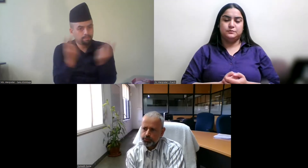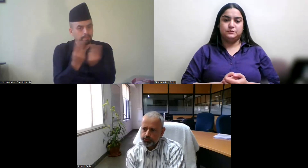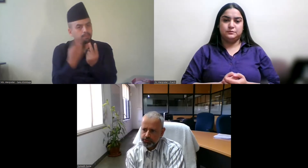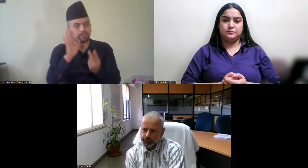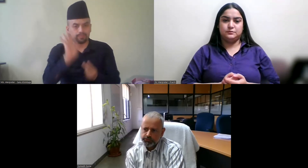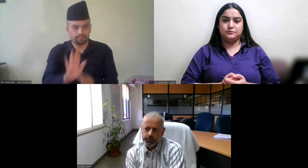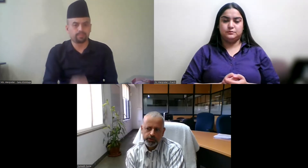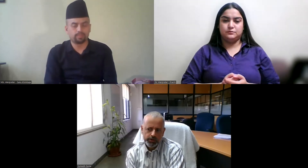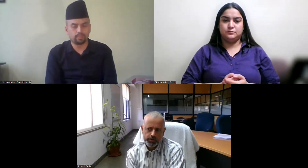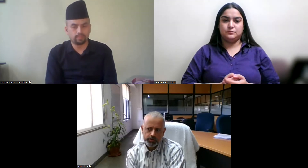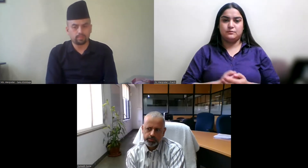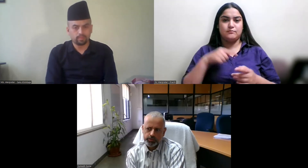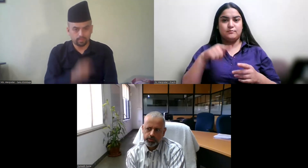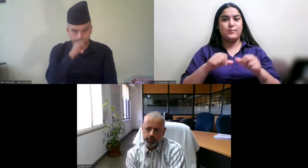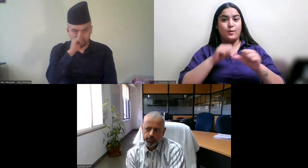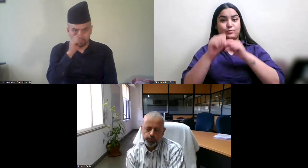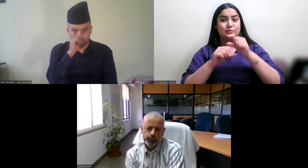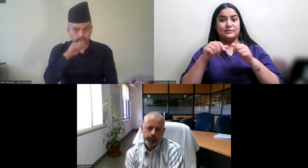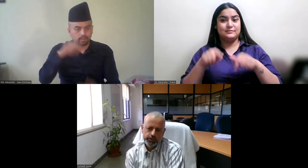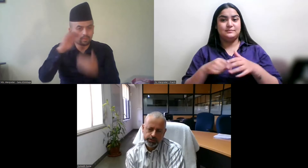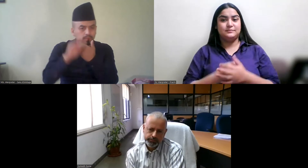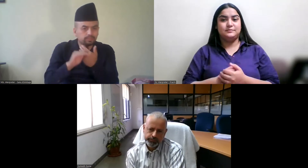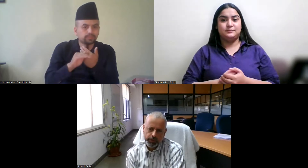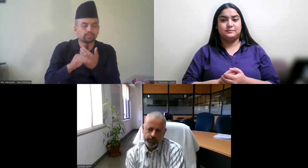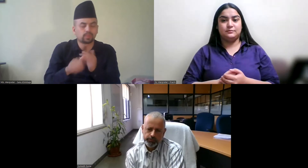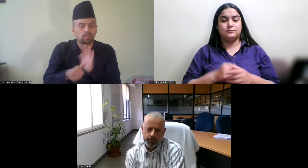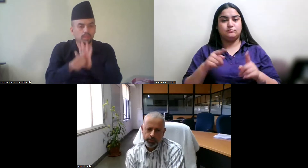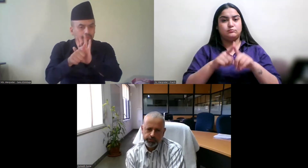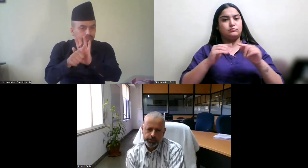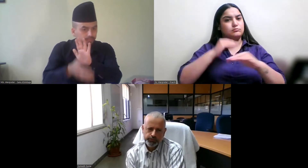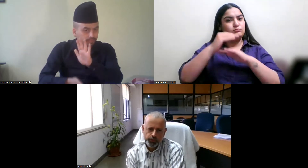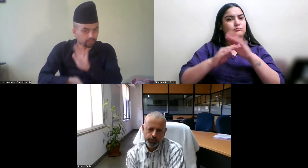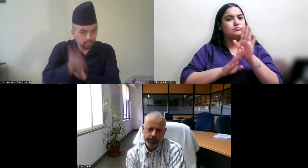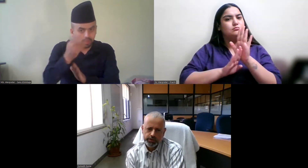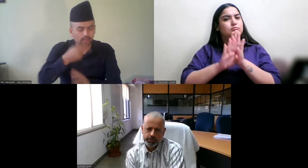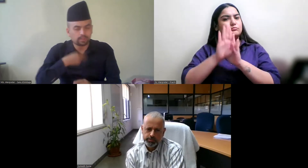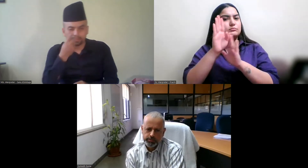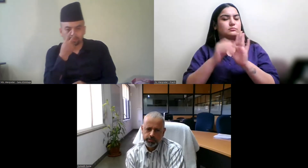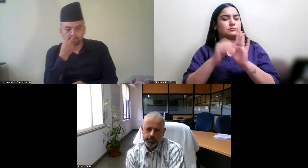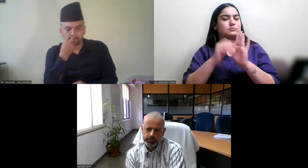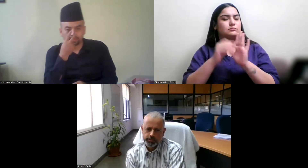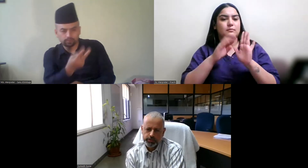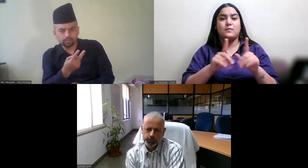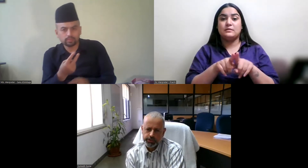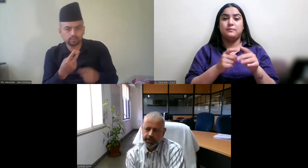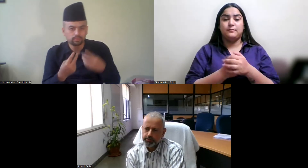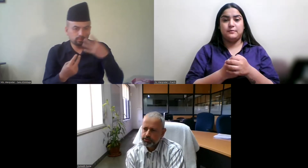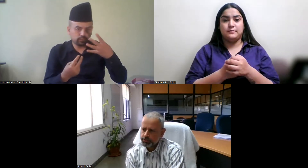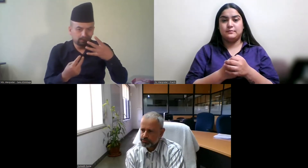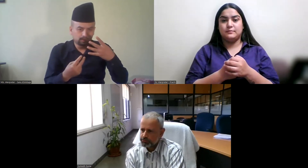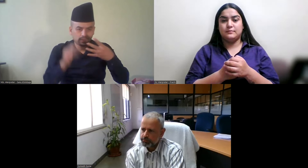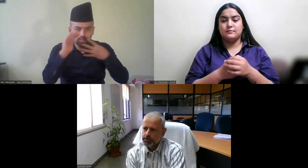As this process moved forward, we observed 4